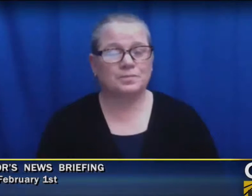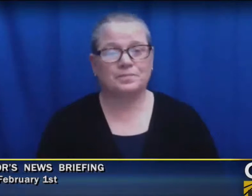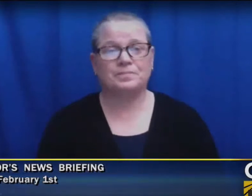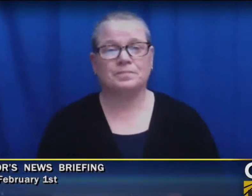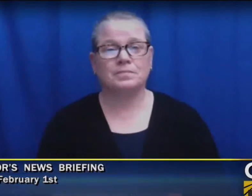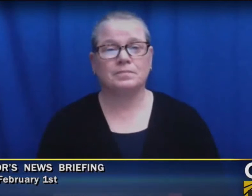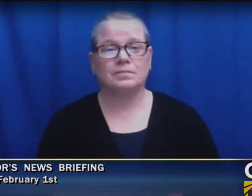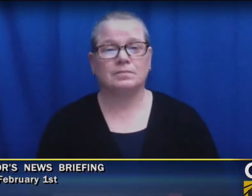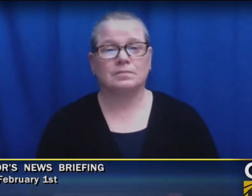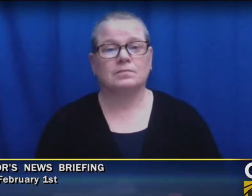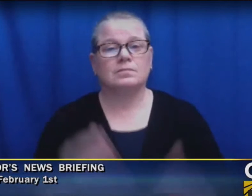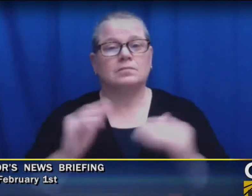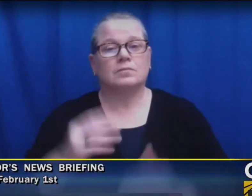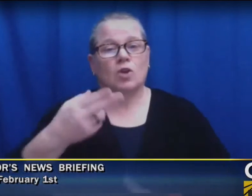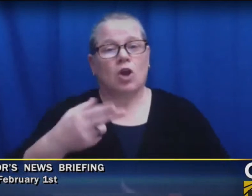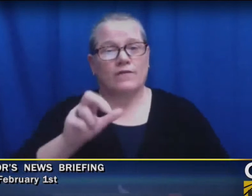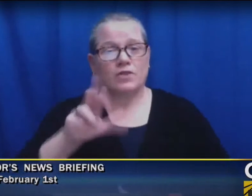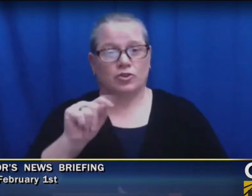The Hartford Current.